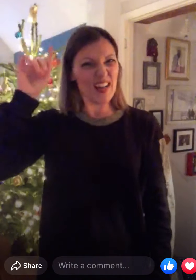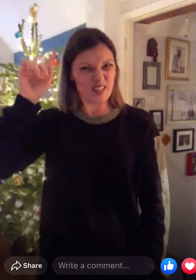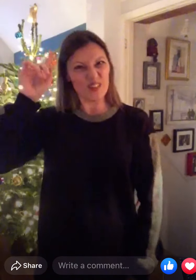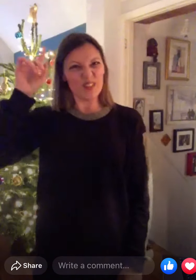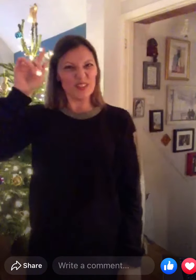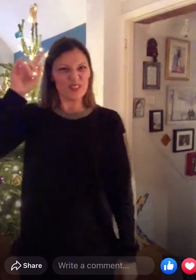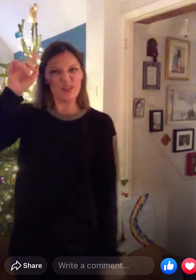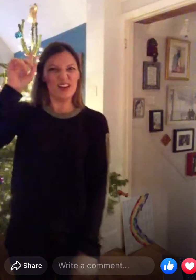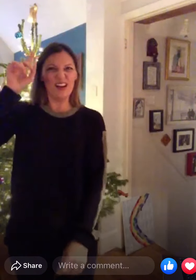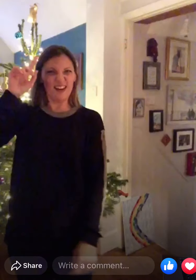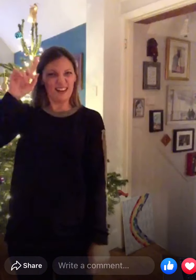to the world.